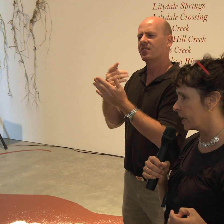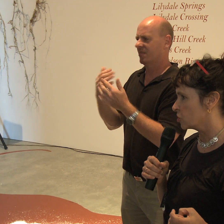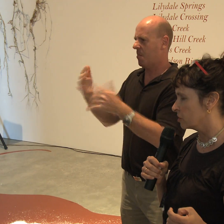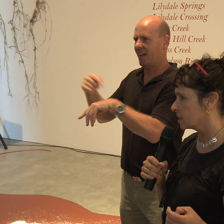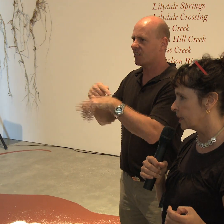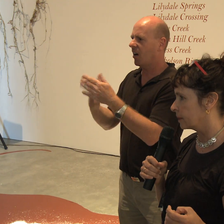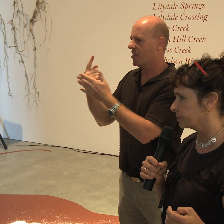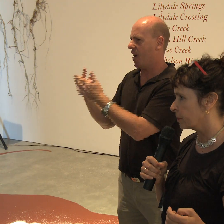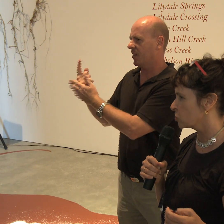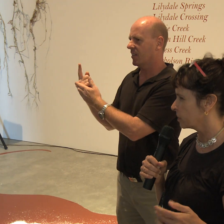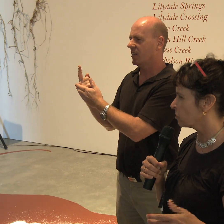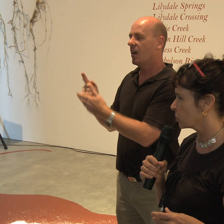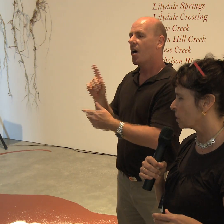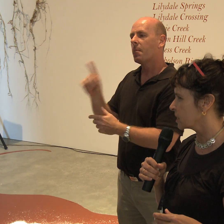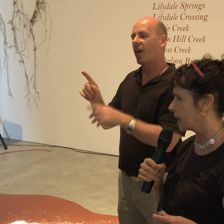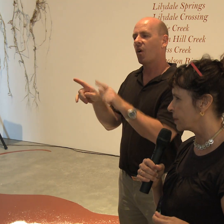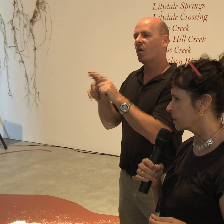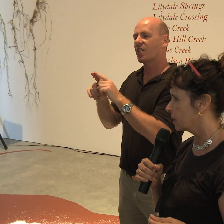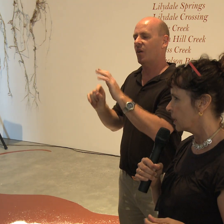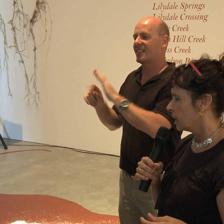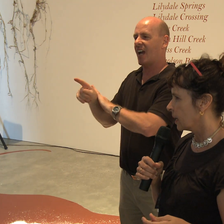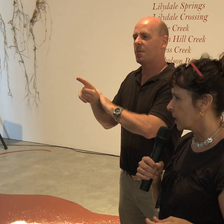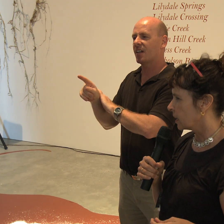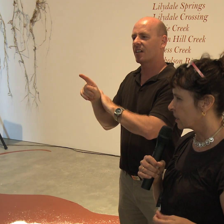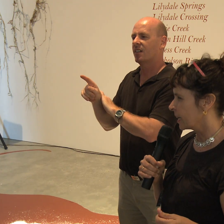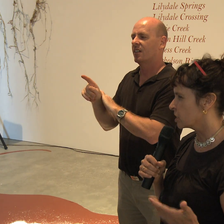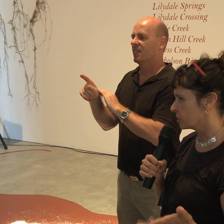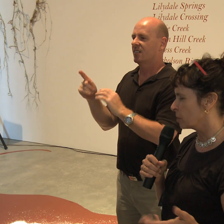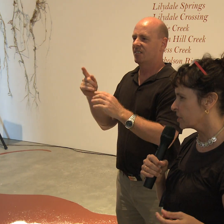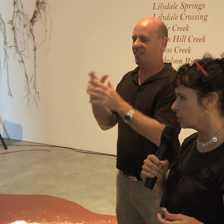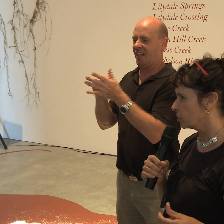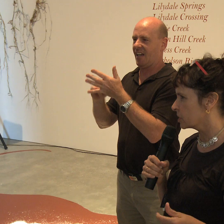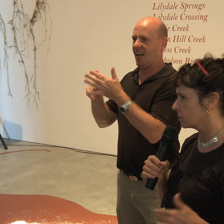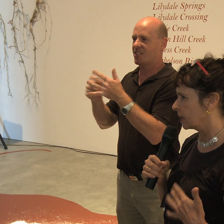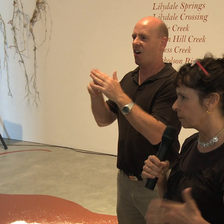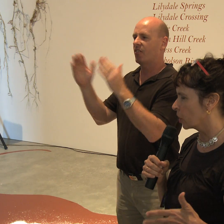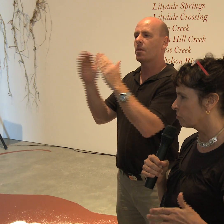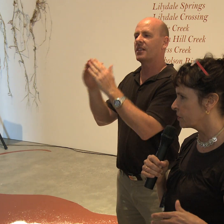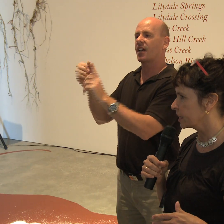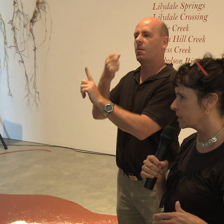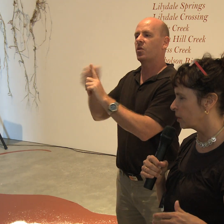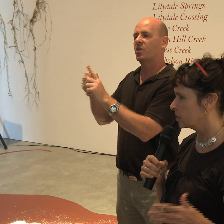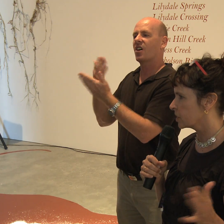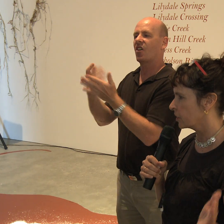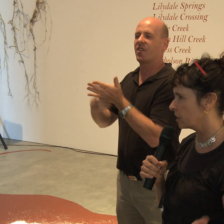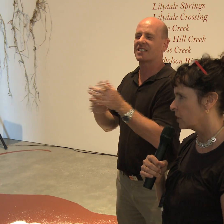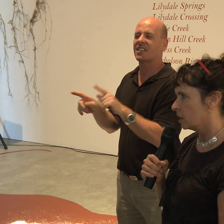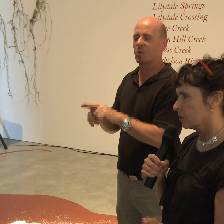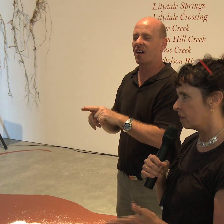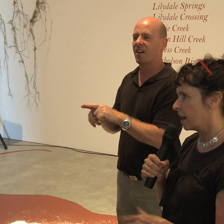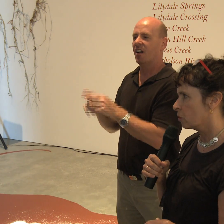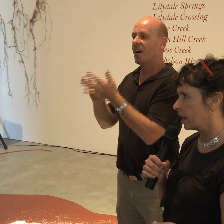of occasions, but they were also escaping a case of domestic abuse on Riversley as well. So